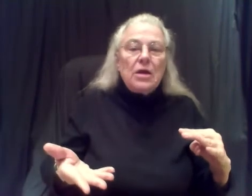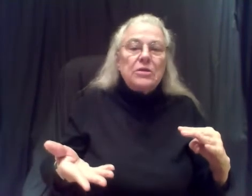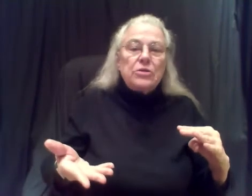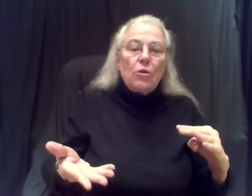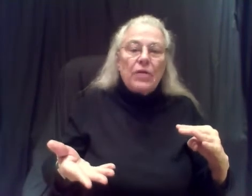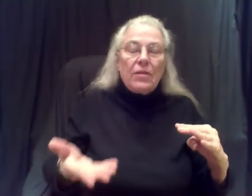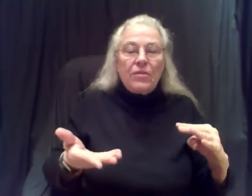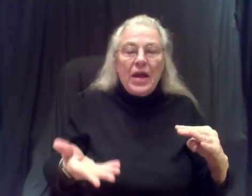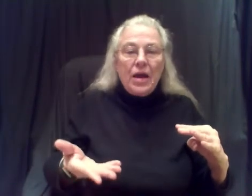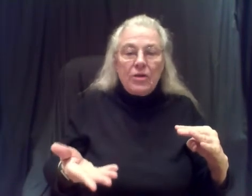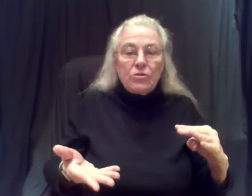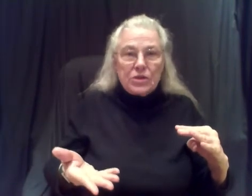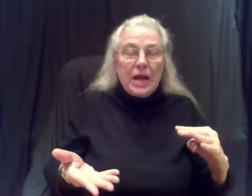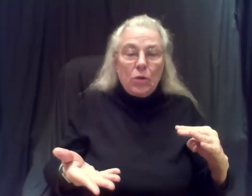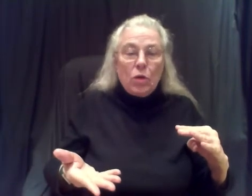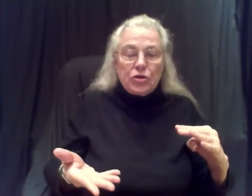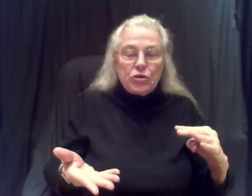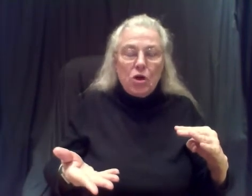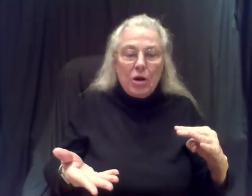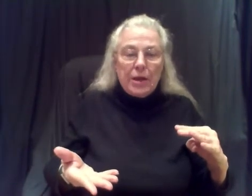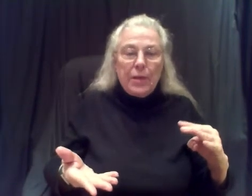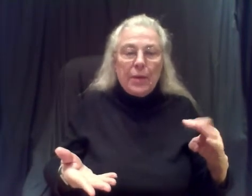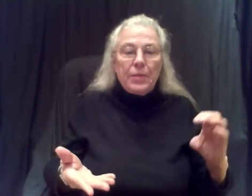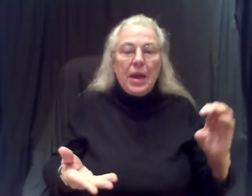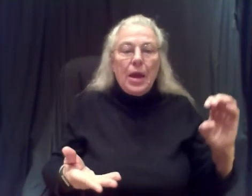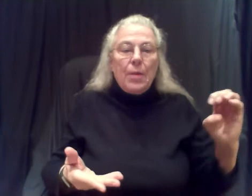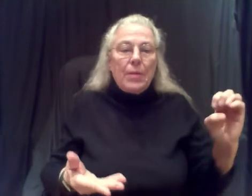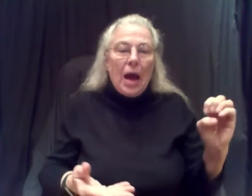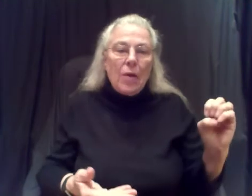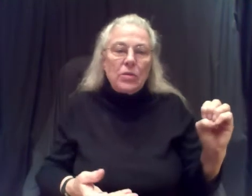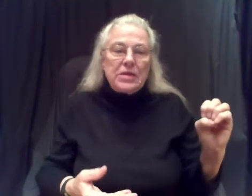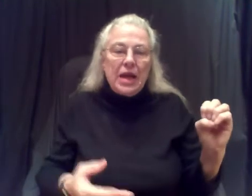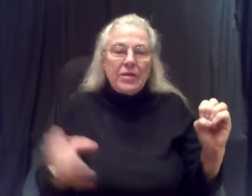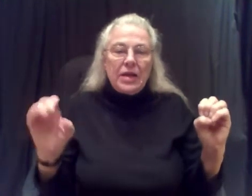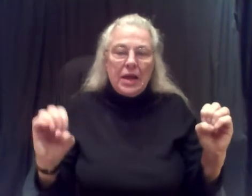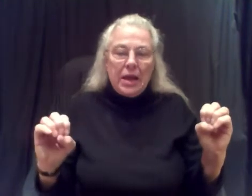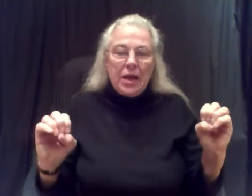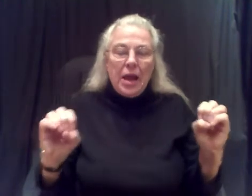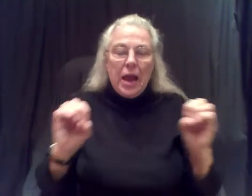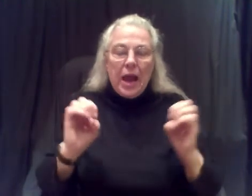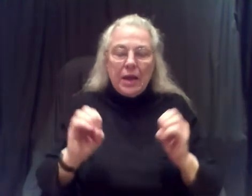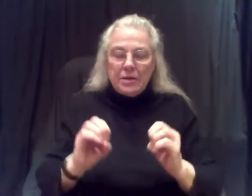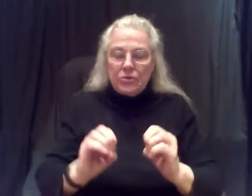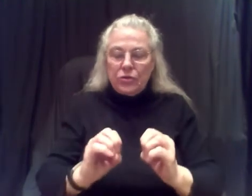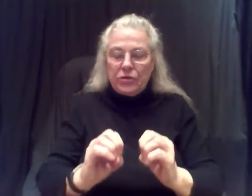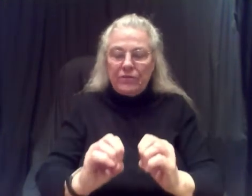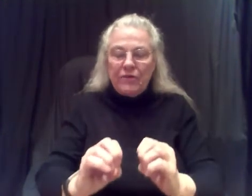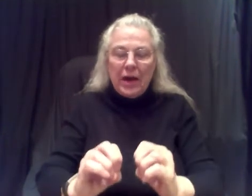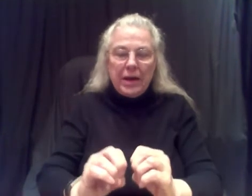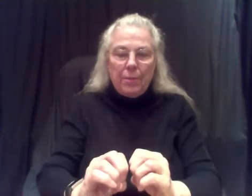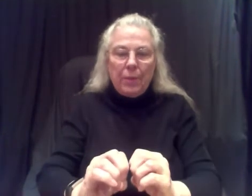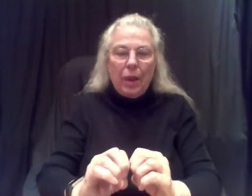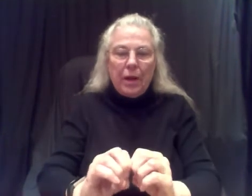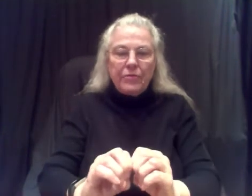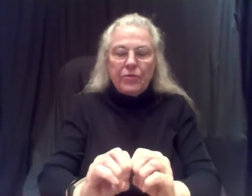so that they understand what you're talking about. But I would take the E, and to define a plot of